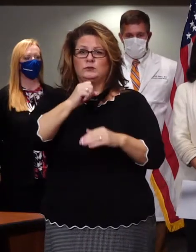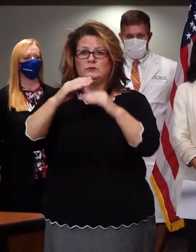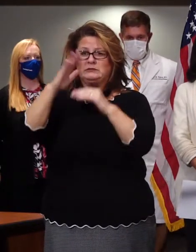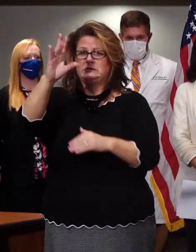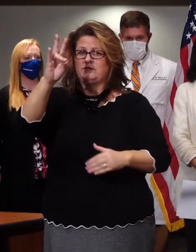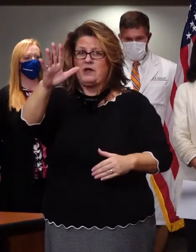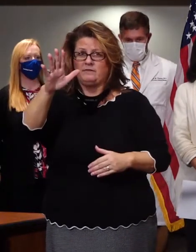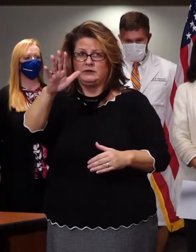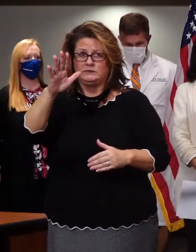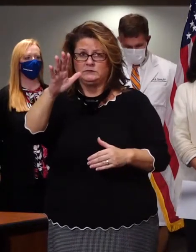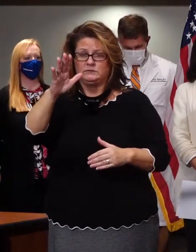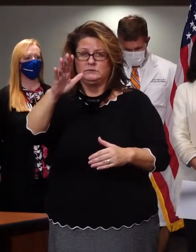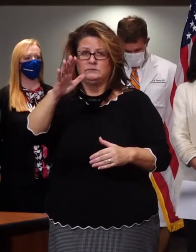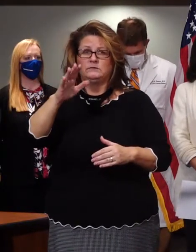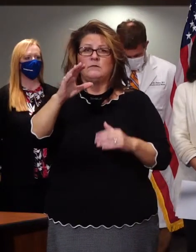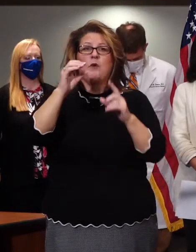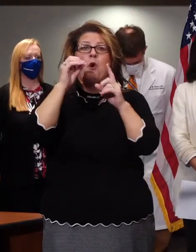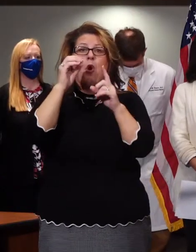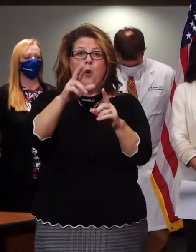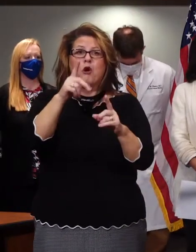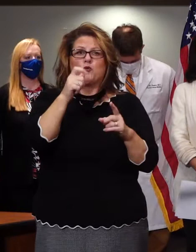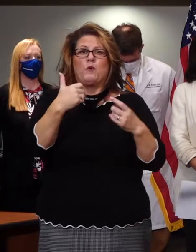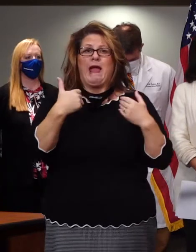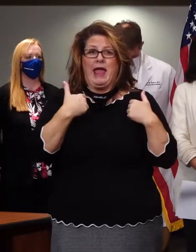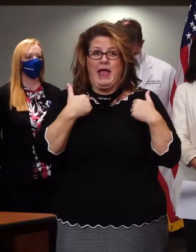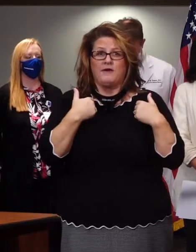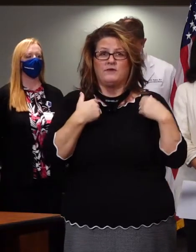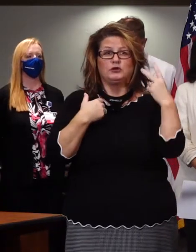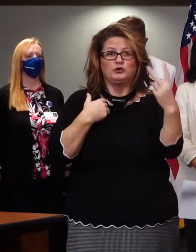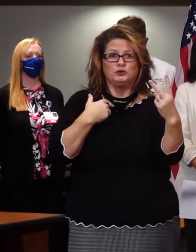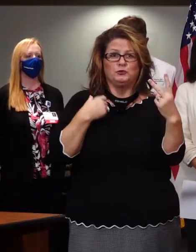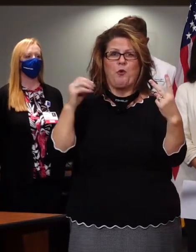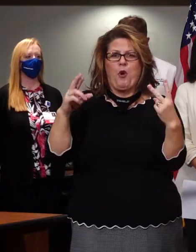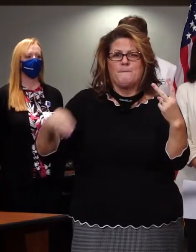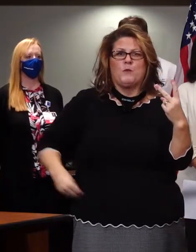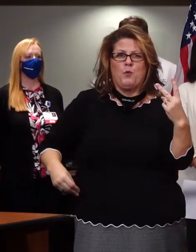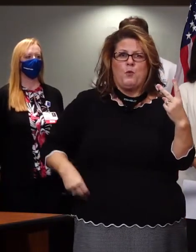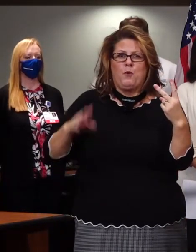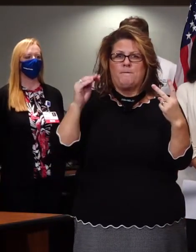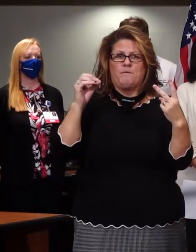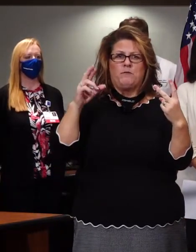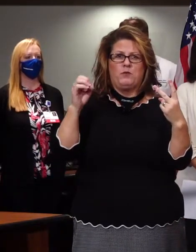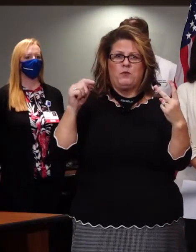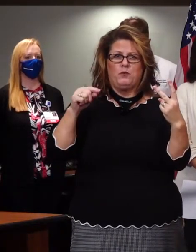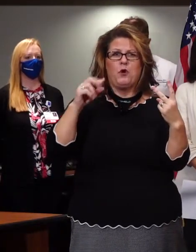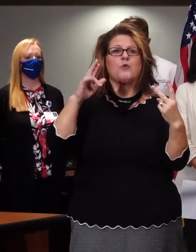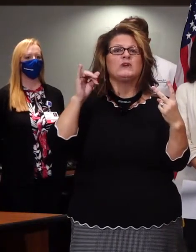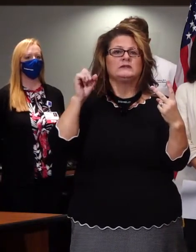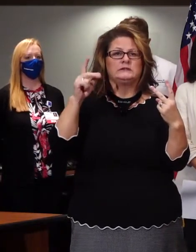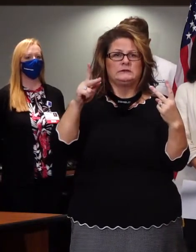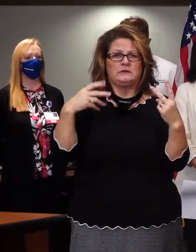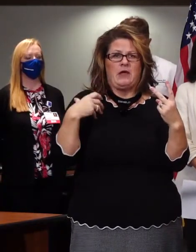and persons with 2 or more of the following risk health conditions. These following